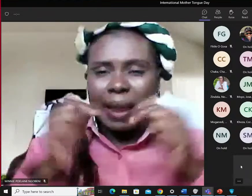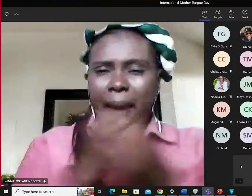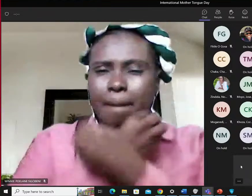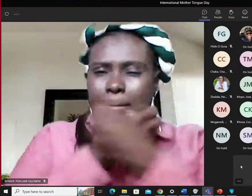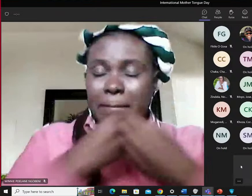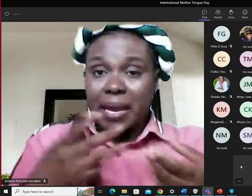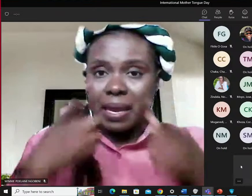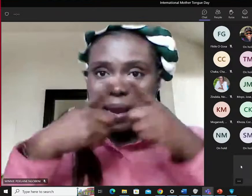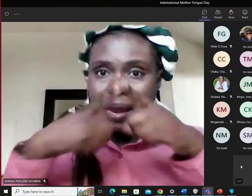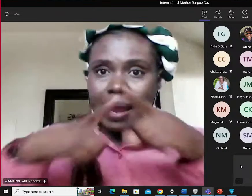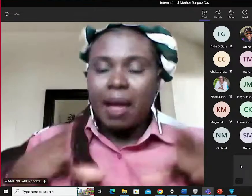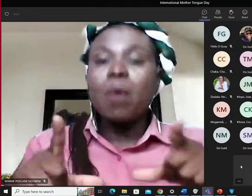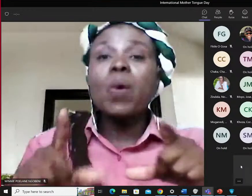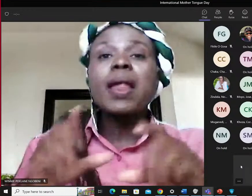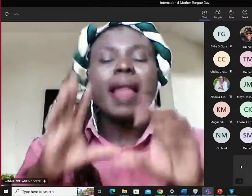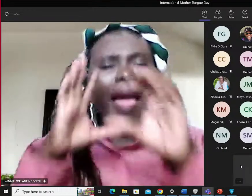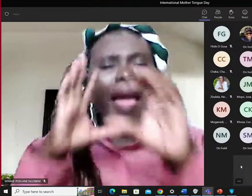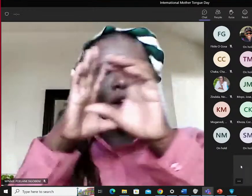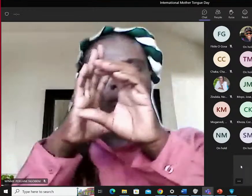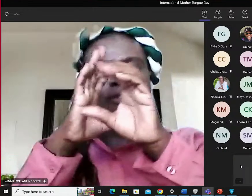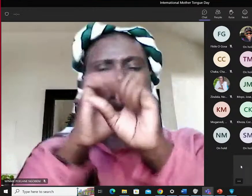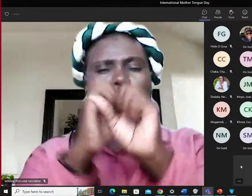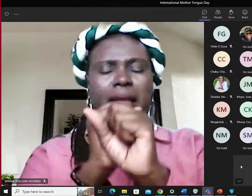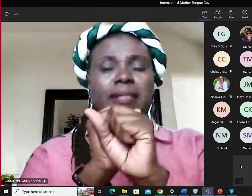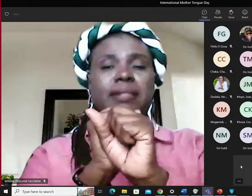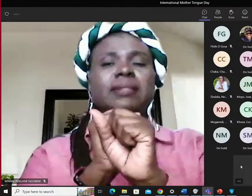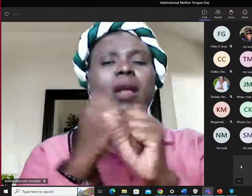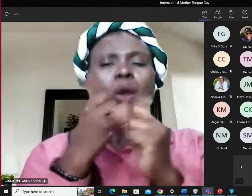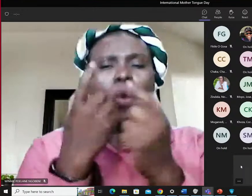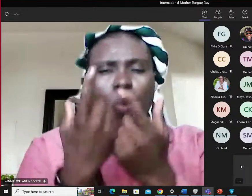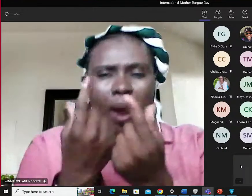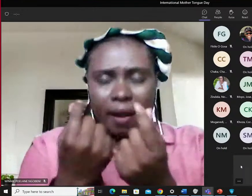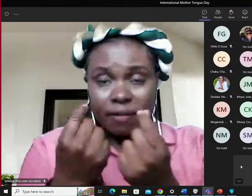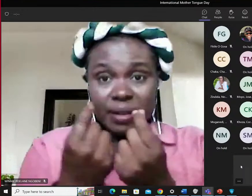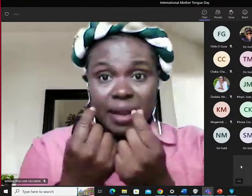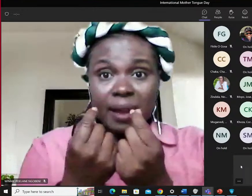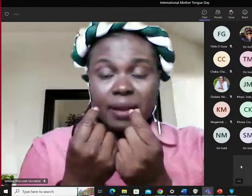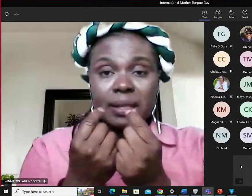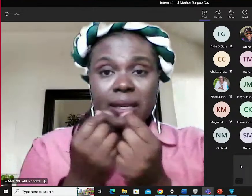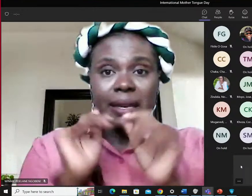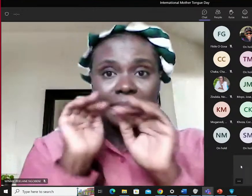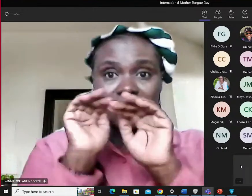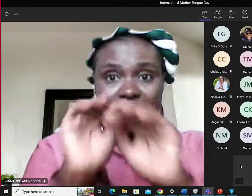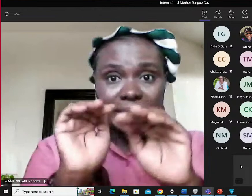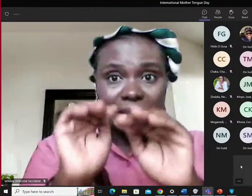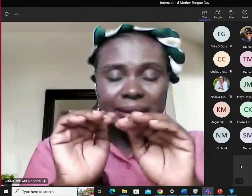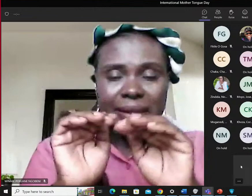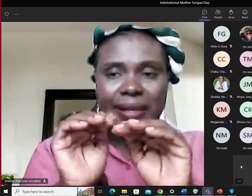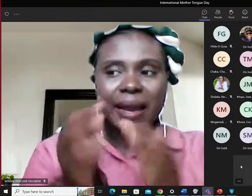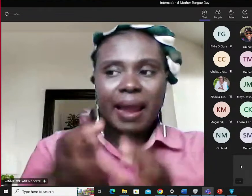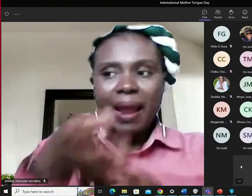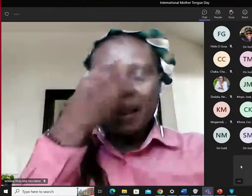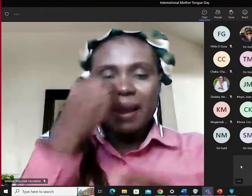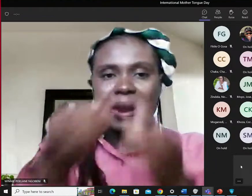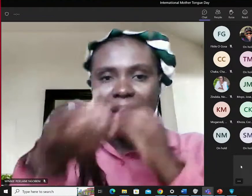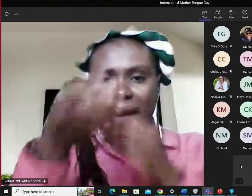just focus on what we have done in terms of teaching and learning as an institution.